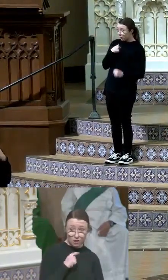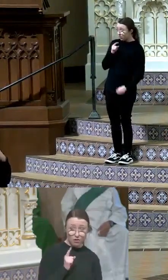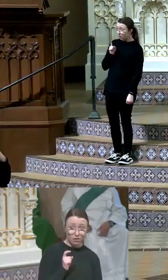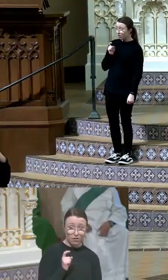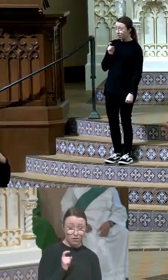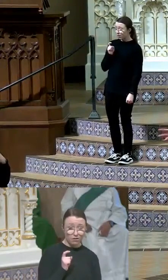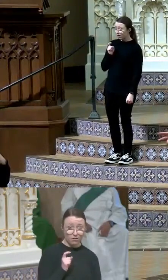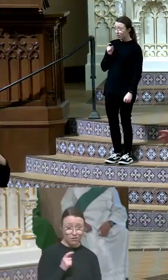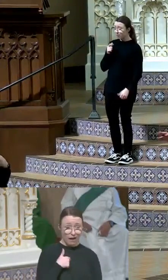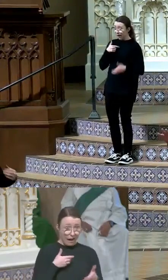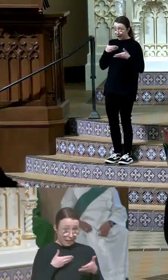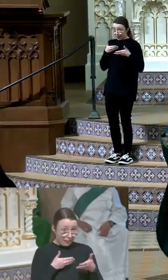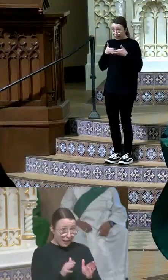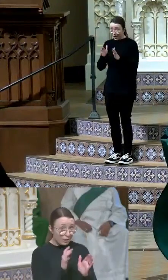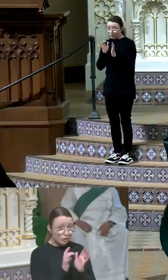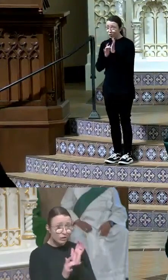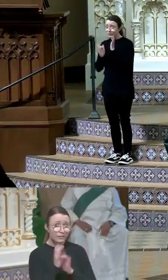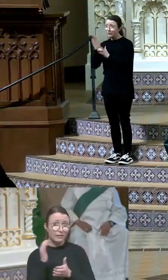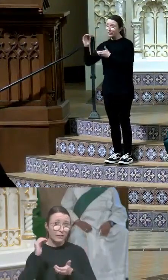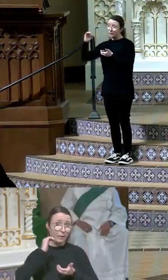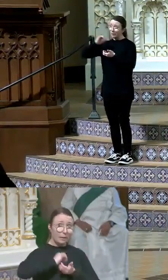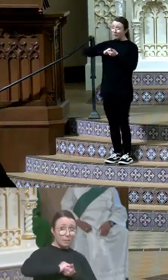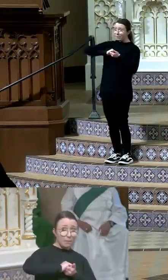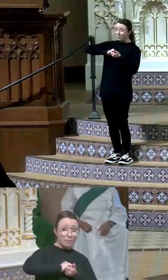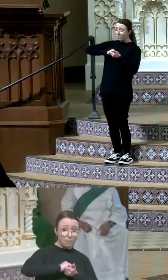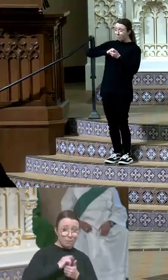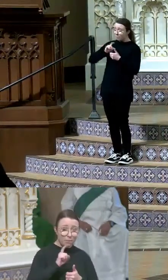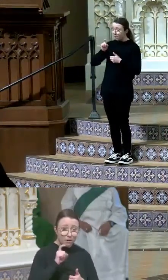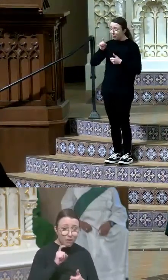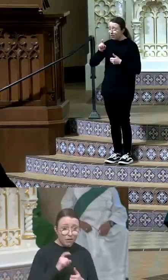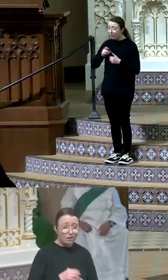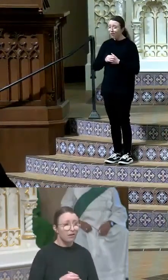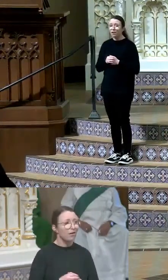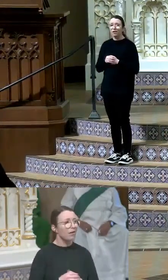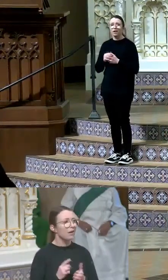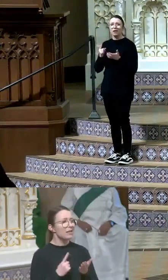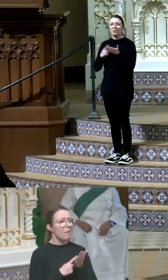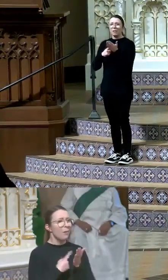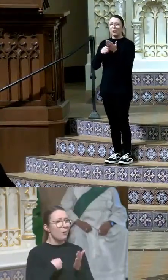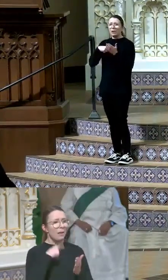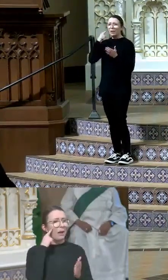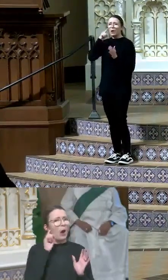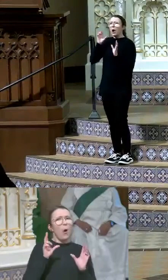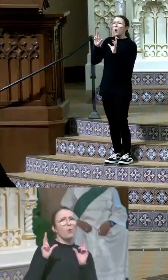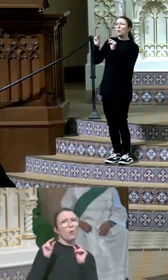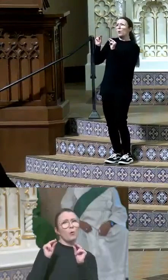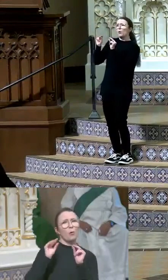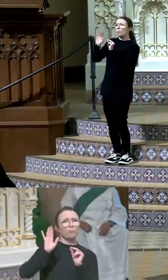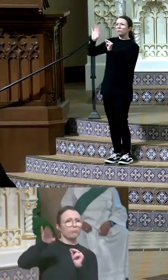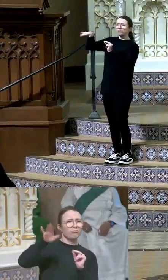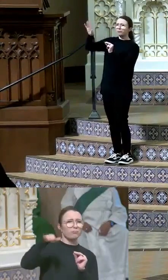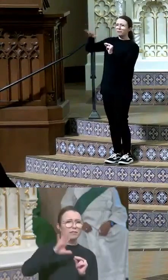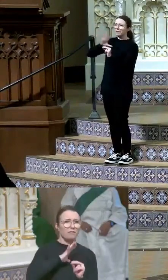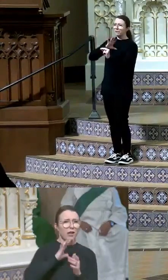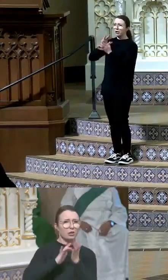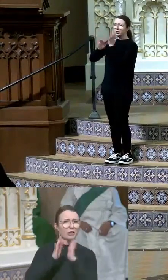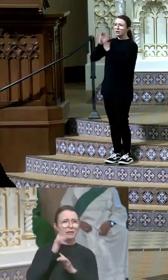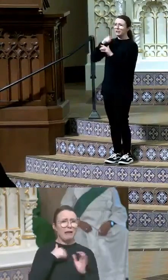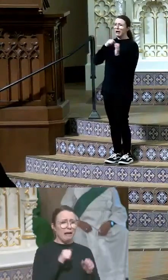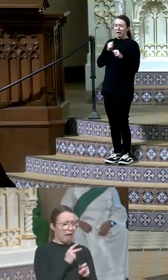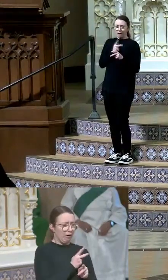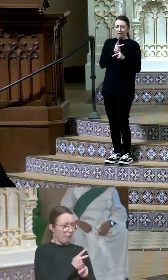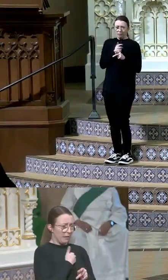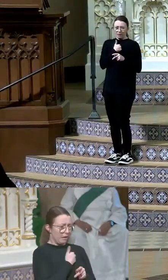little too judgy about those sorts of things. Oh, no, no, no, no, don't worry about it. I'll take care of it.